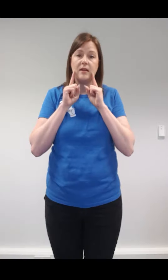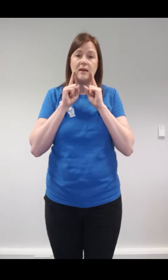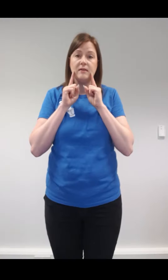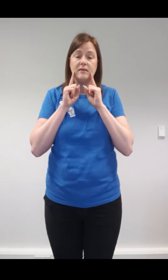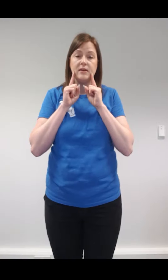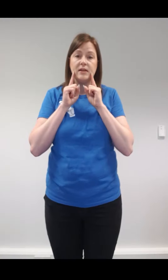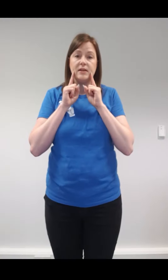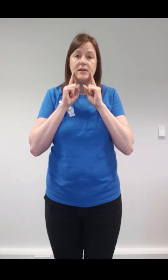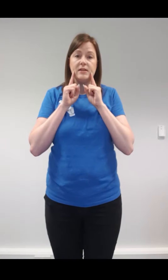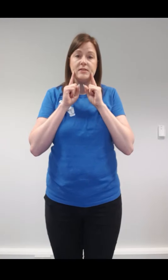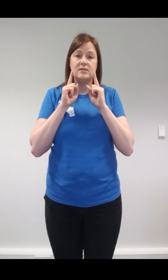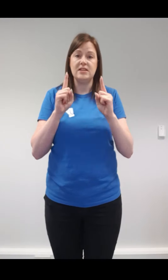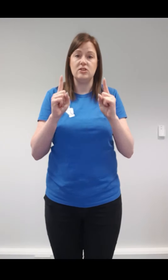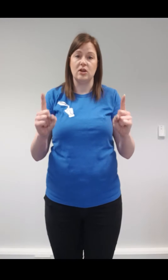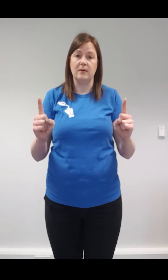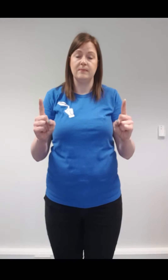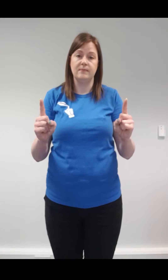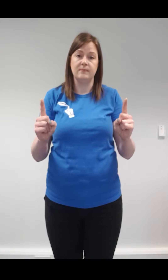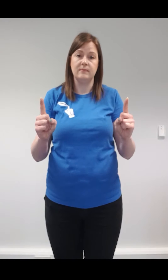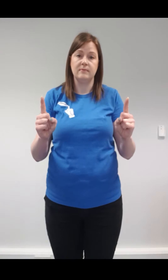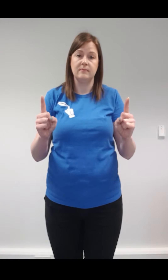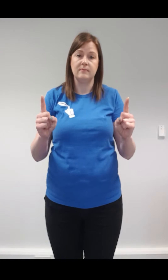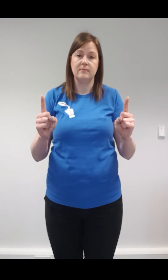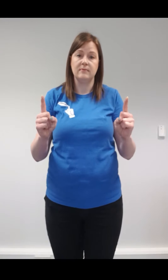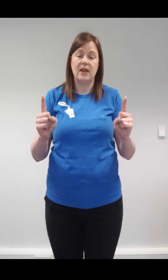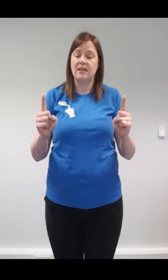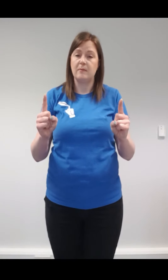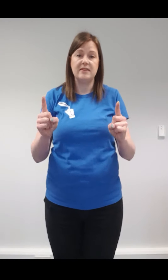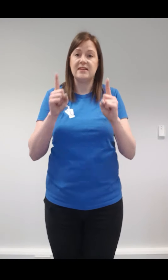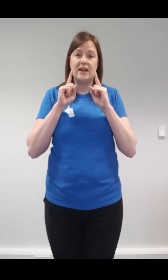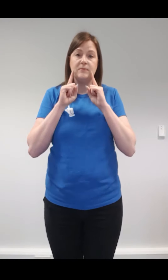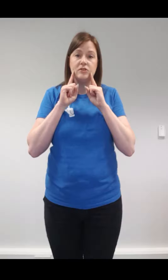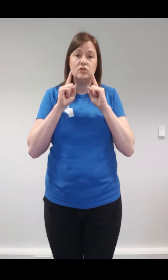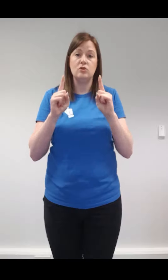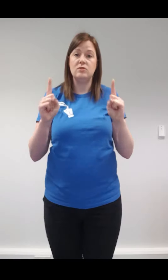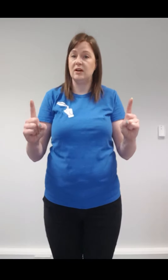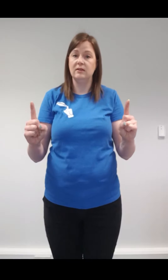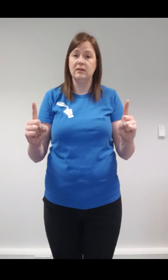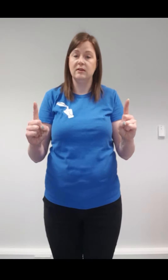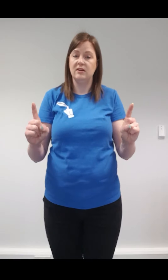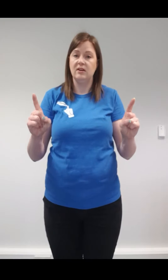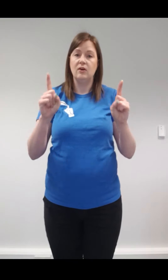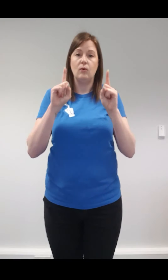Again, teacher. That could be the same, tutor